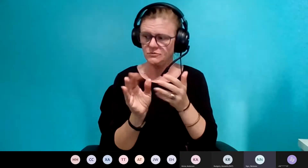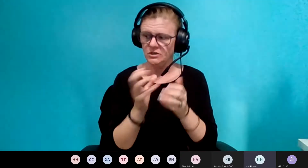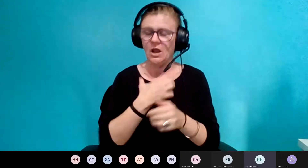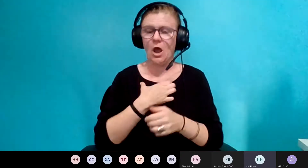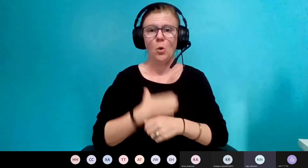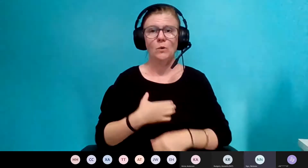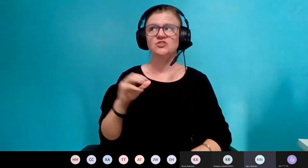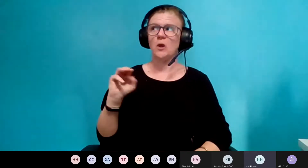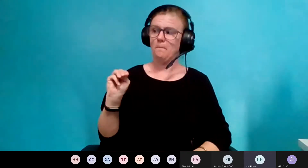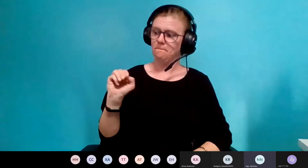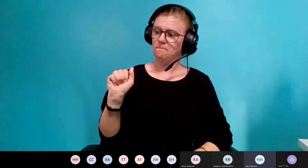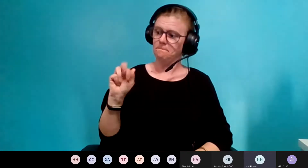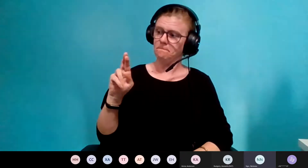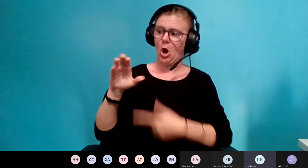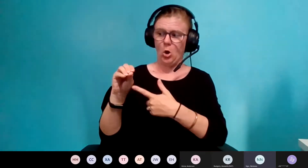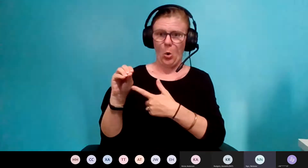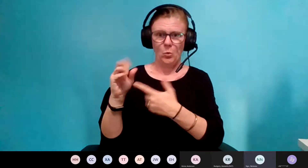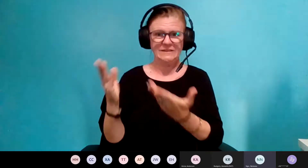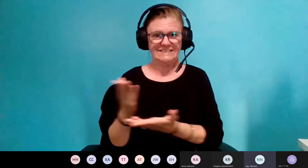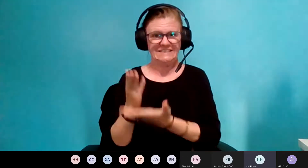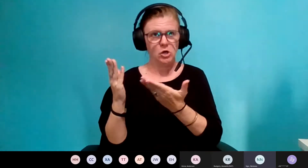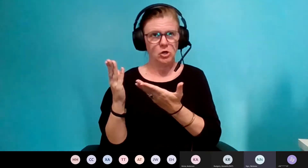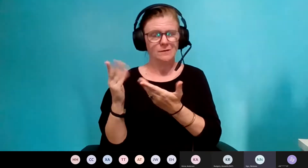here because Margot would provide a better